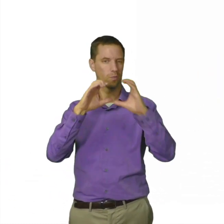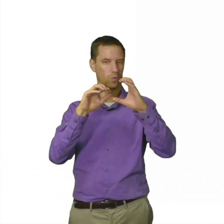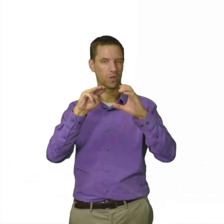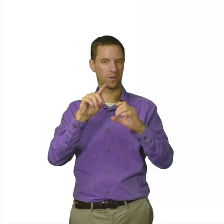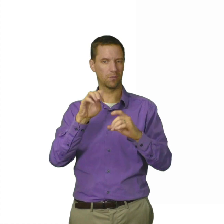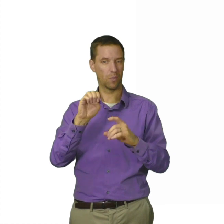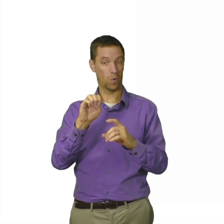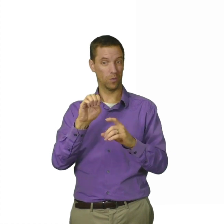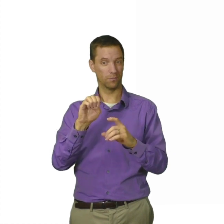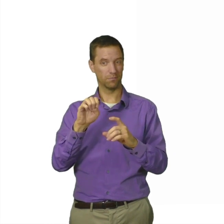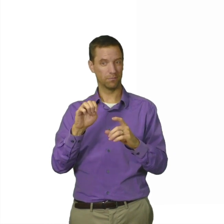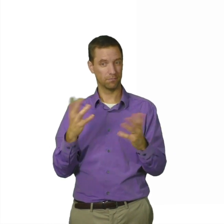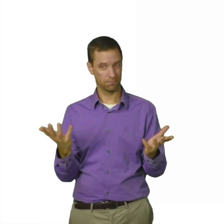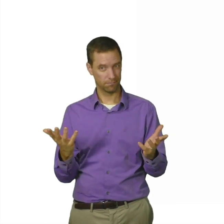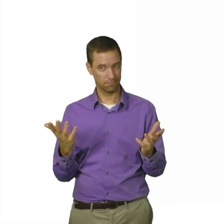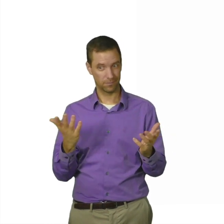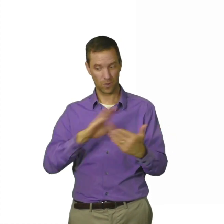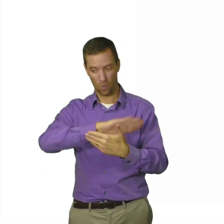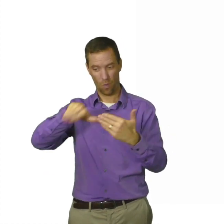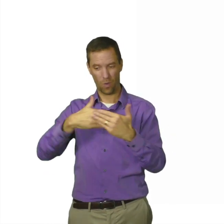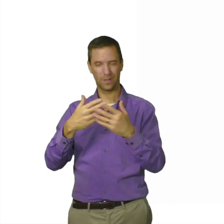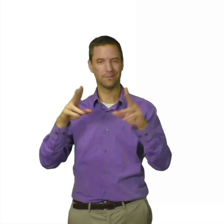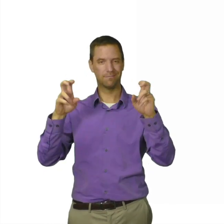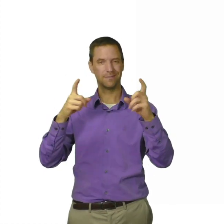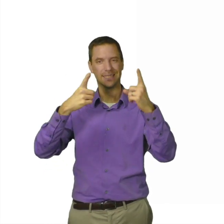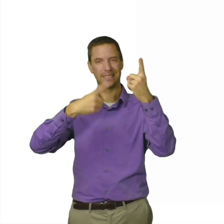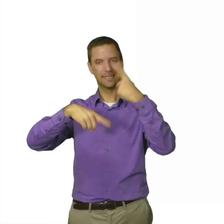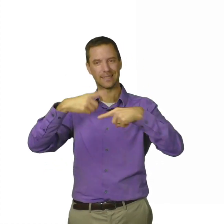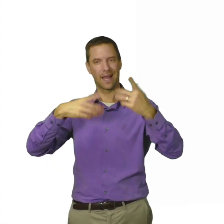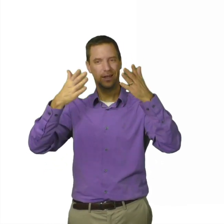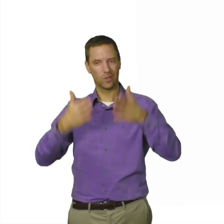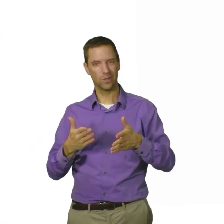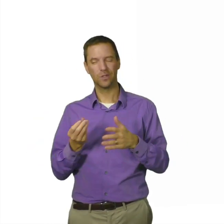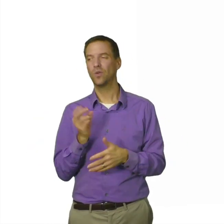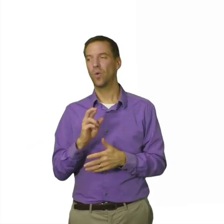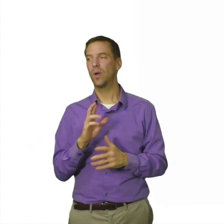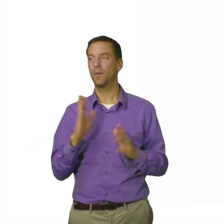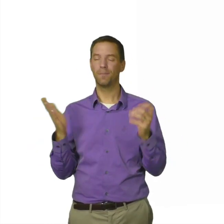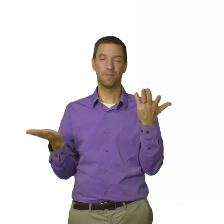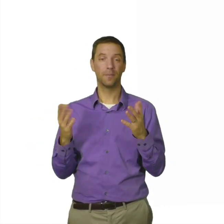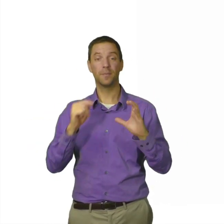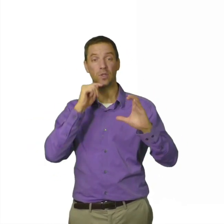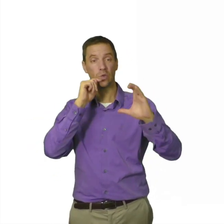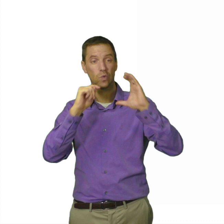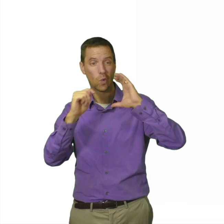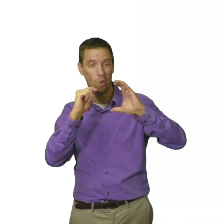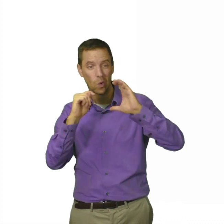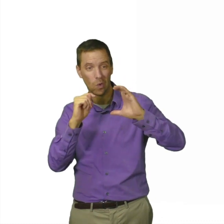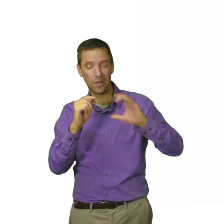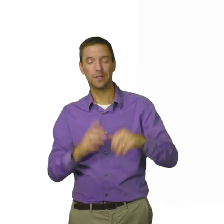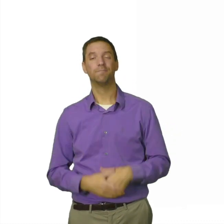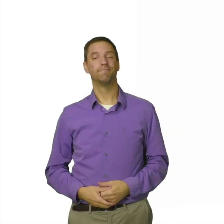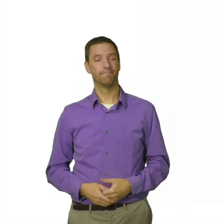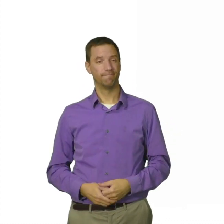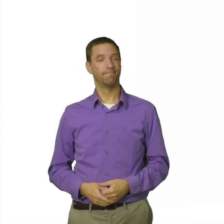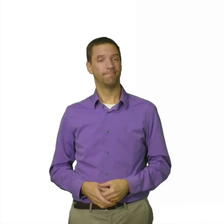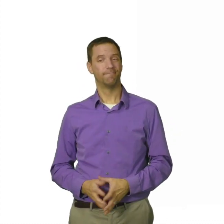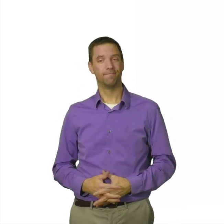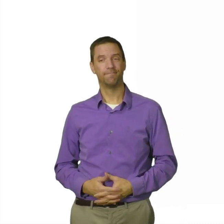be considered to have the same communication mode. All 5 of these children would typically be considered signers, or maybe in a